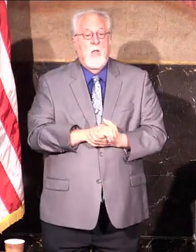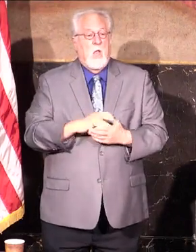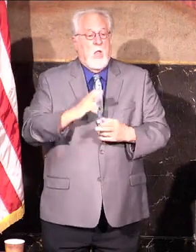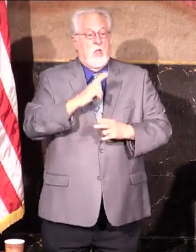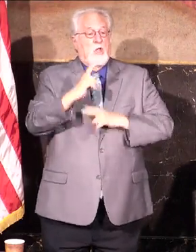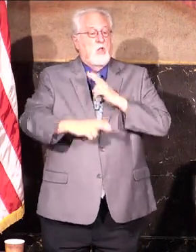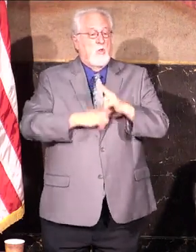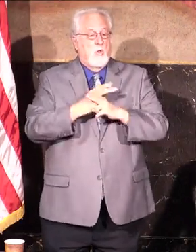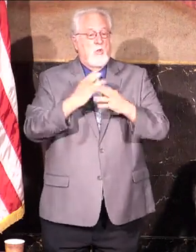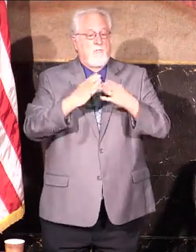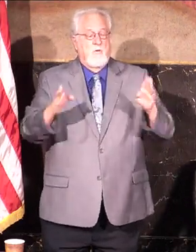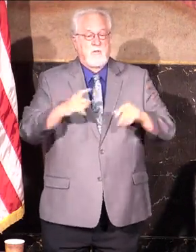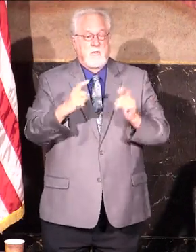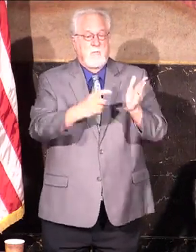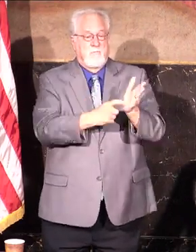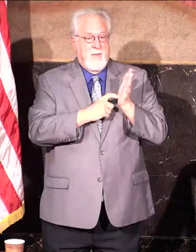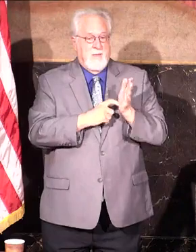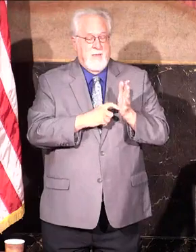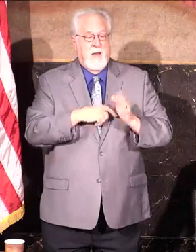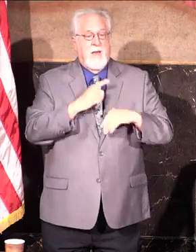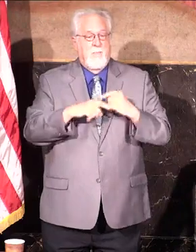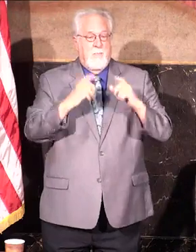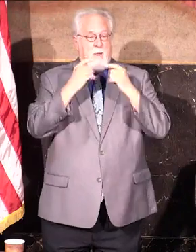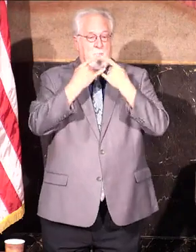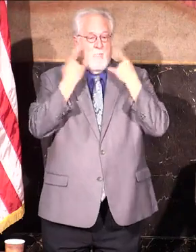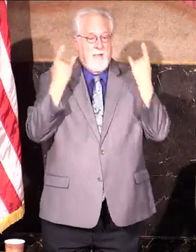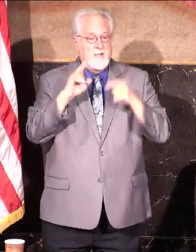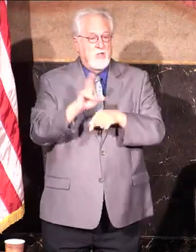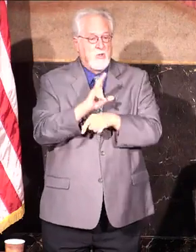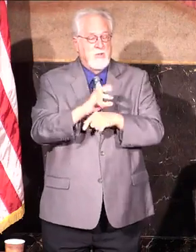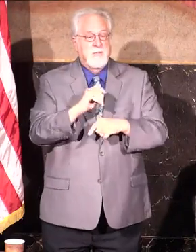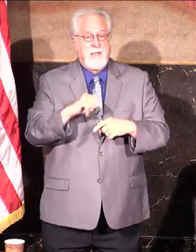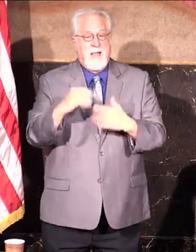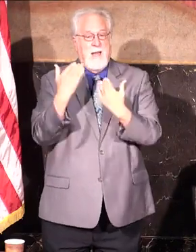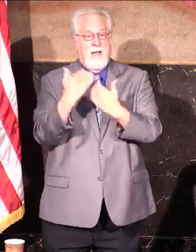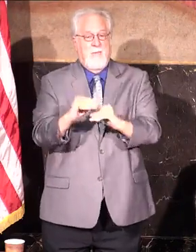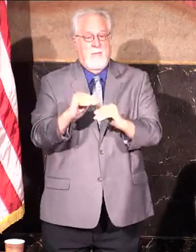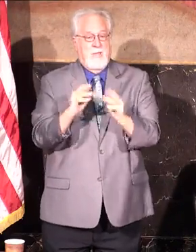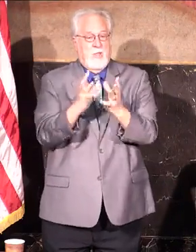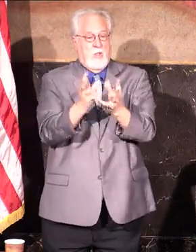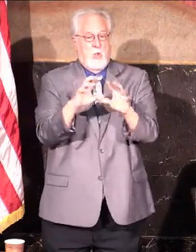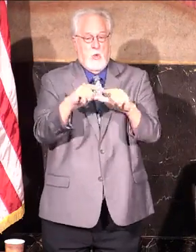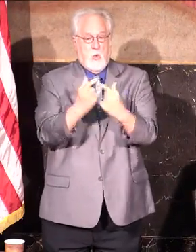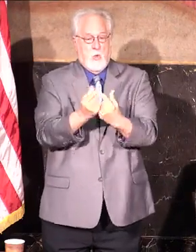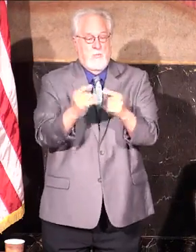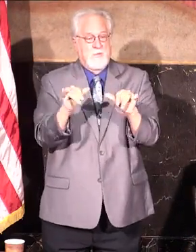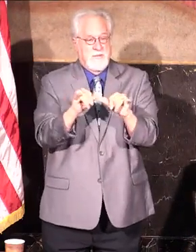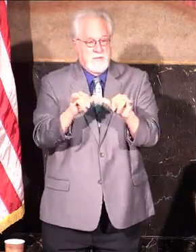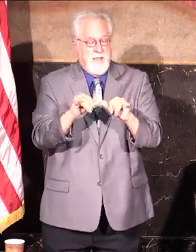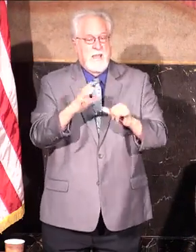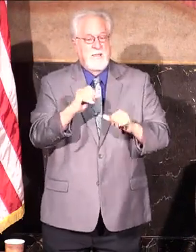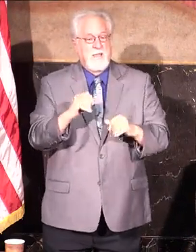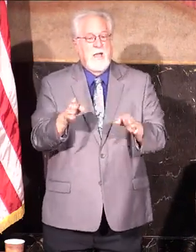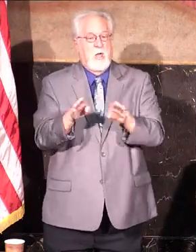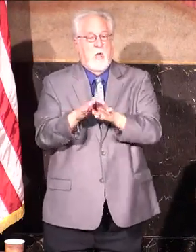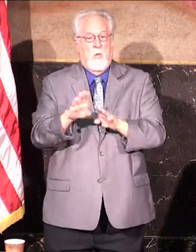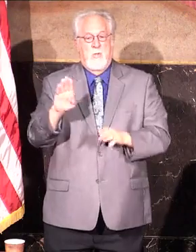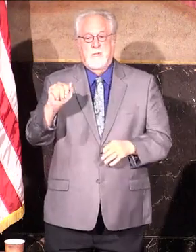universal or mandate, I should say, on mask usage, but also limiting crowd size and closing